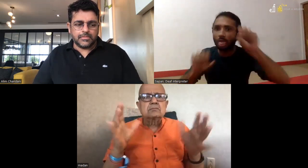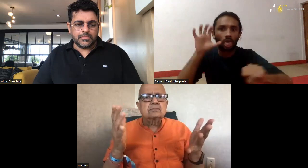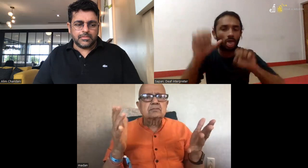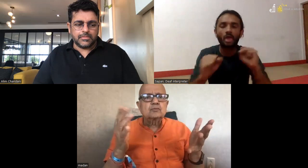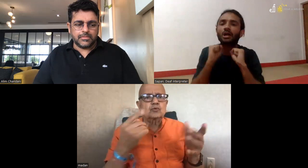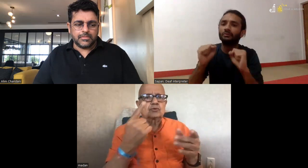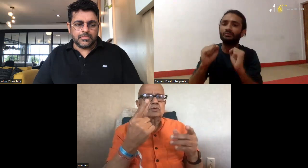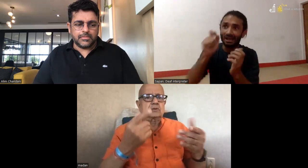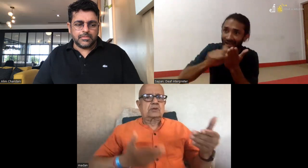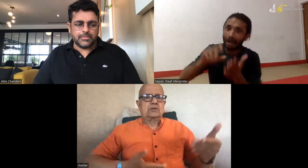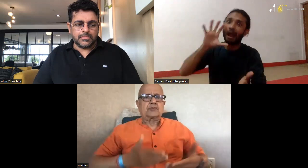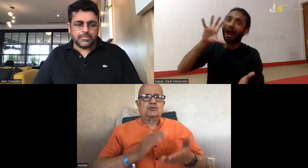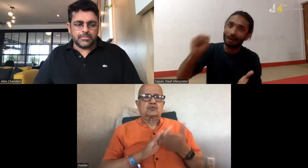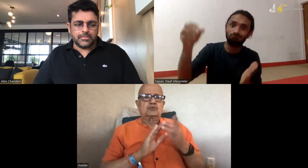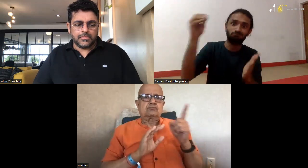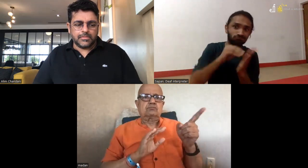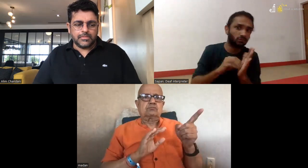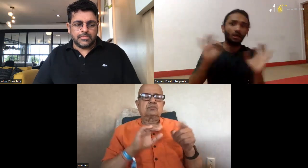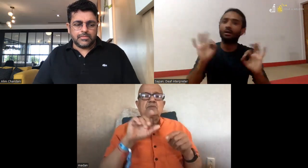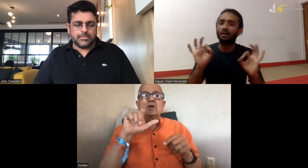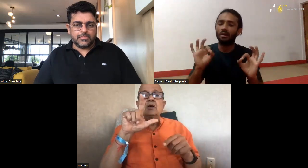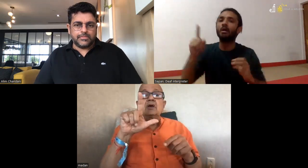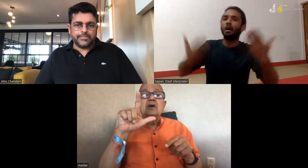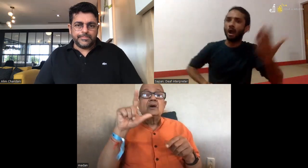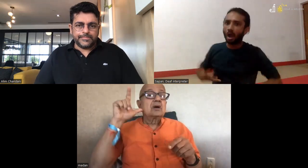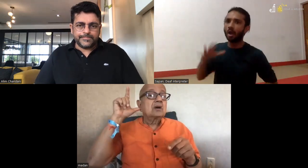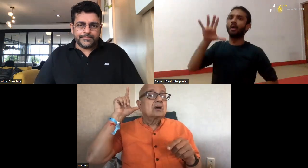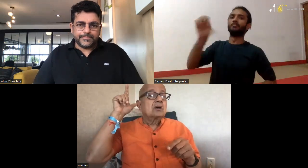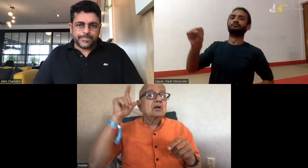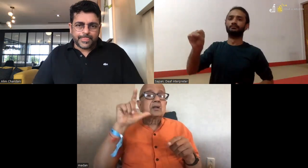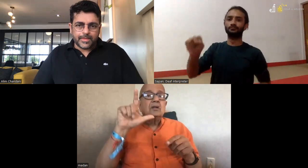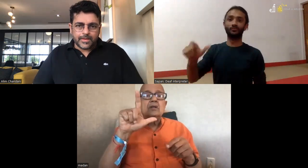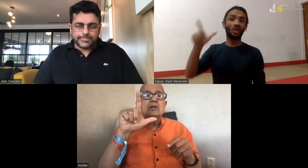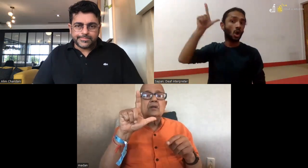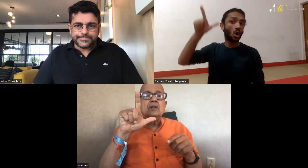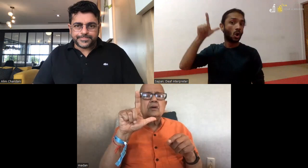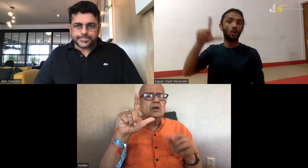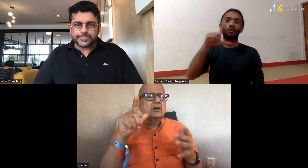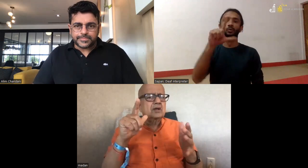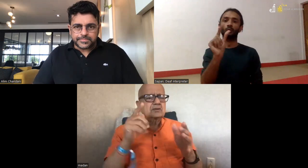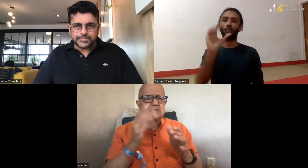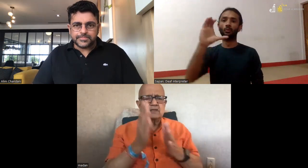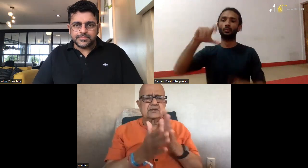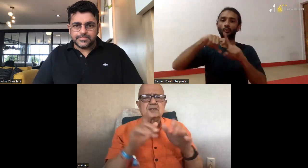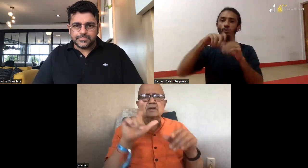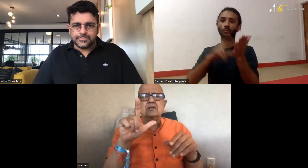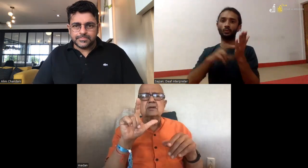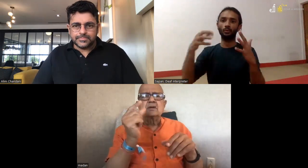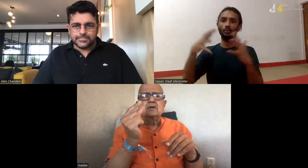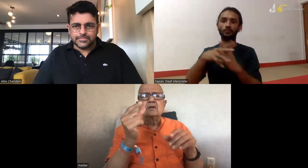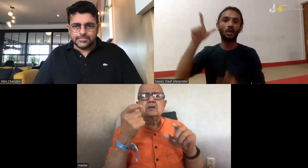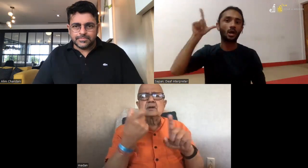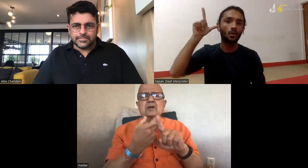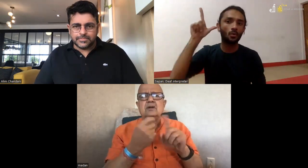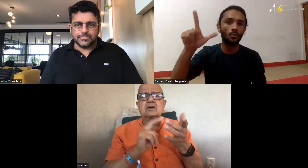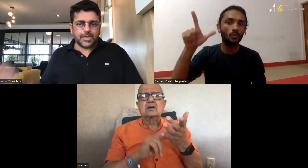but it's very difficult to catch where the history has been to document it. And we were able to document it